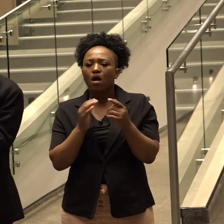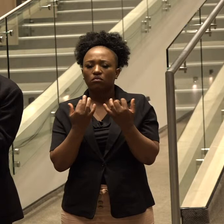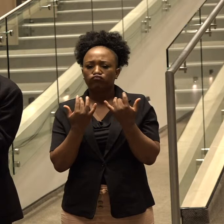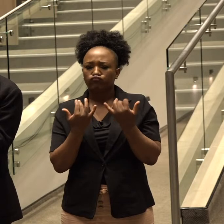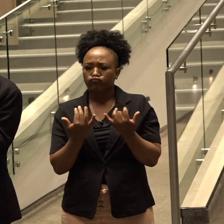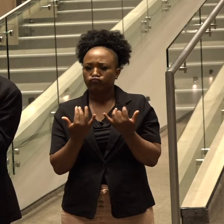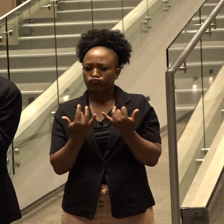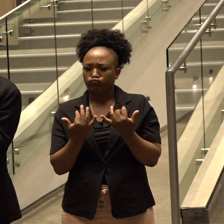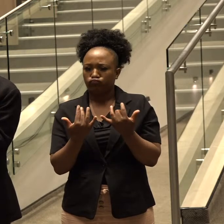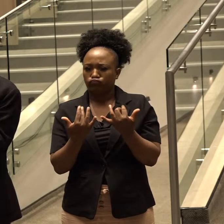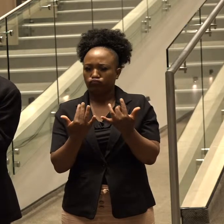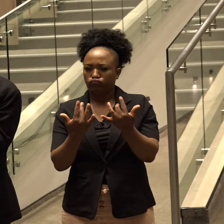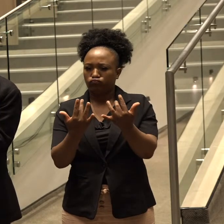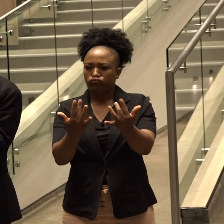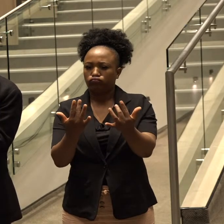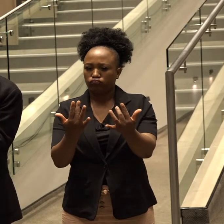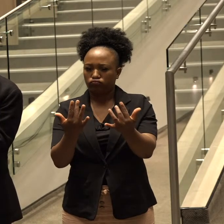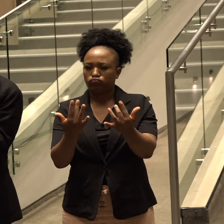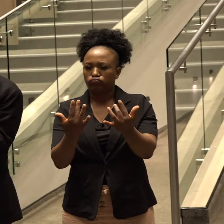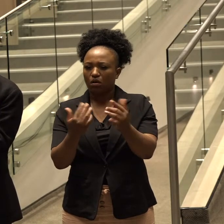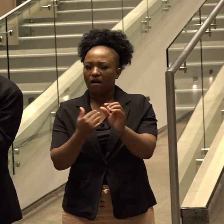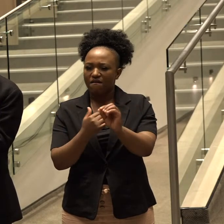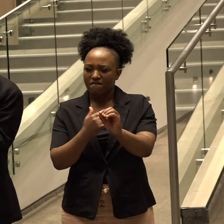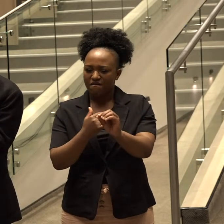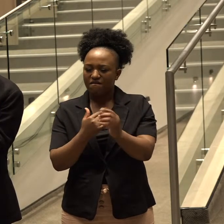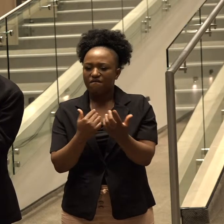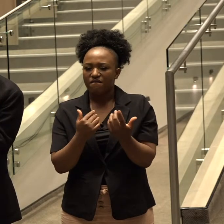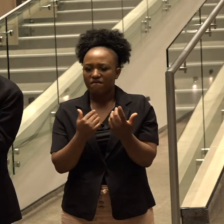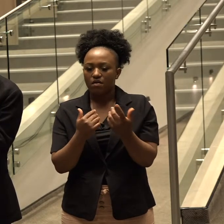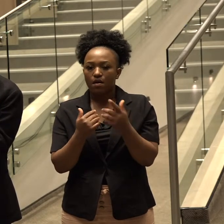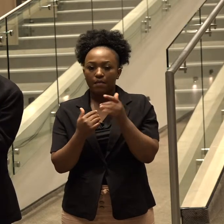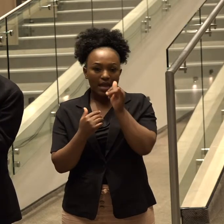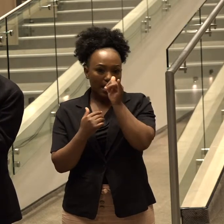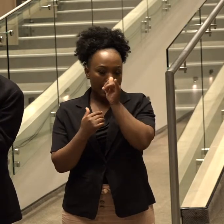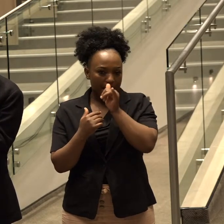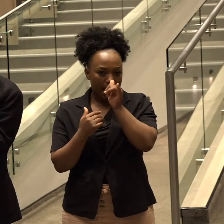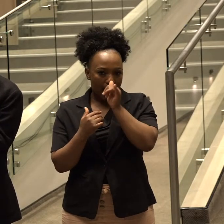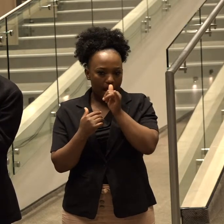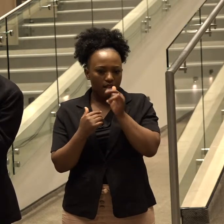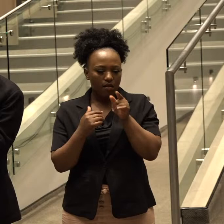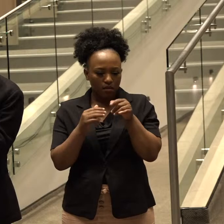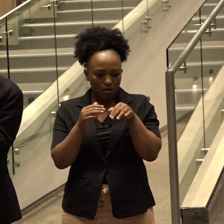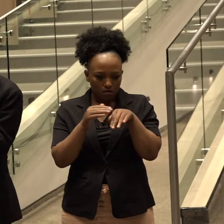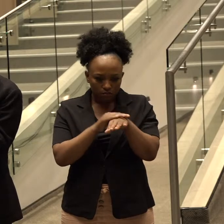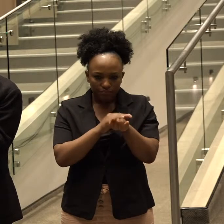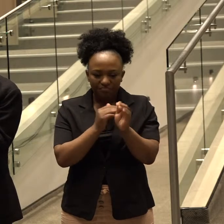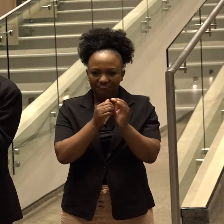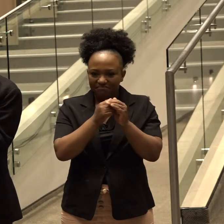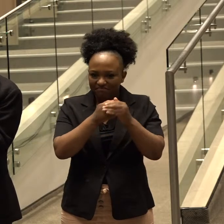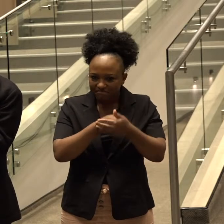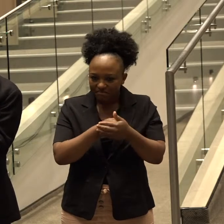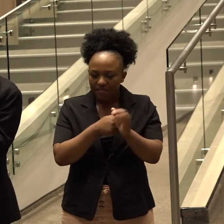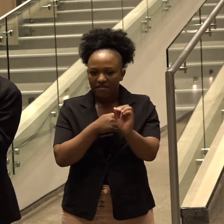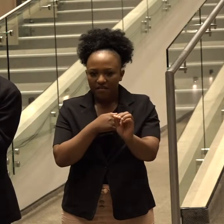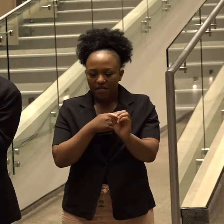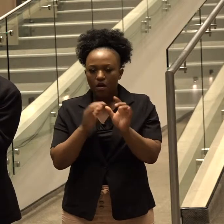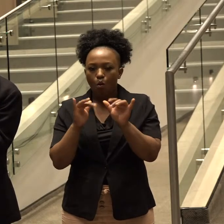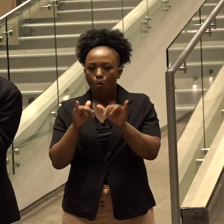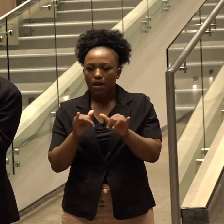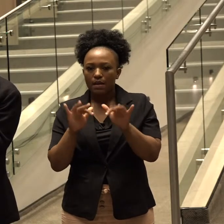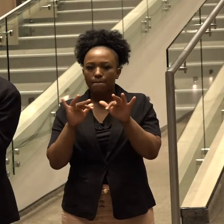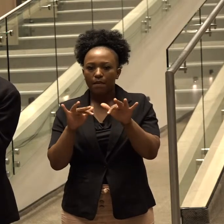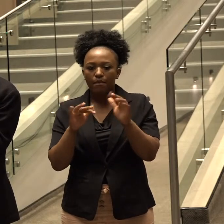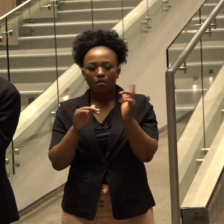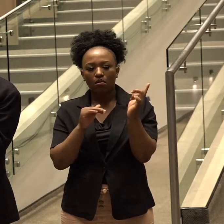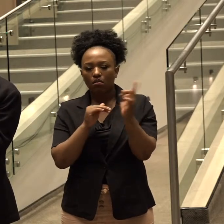and that results in criminals going to hide themselves there waiting for the people